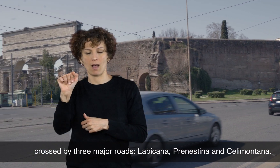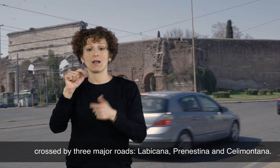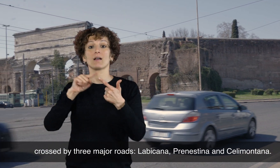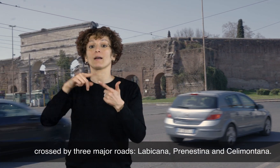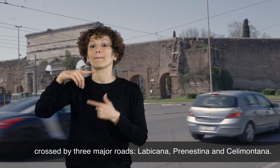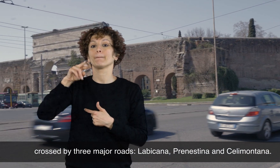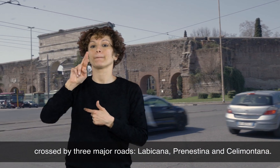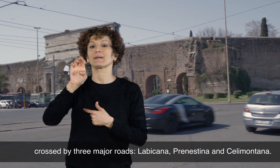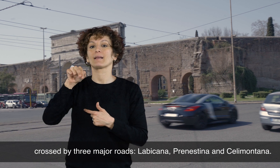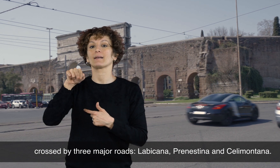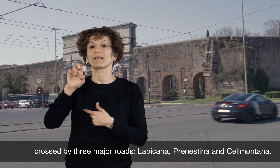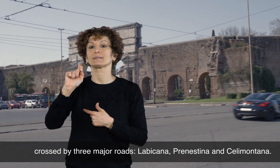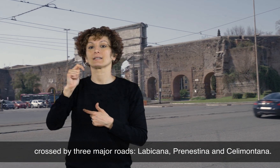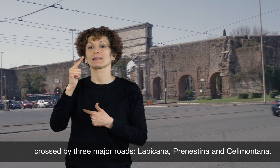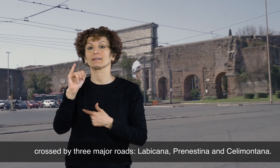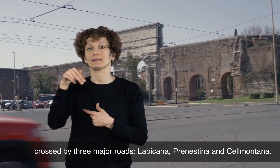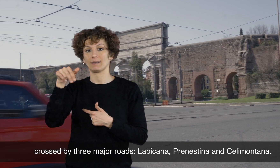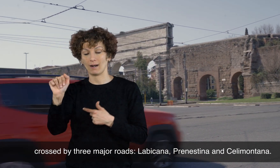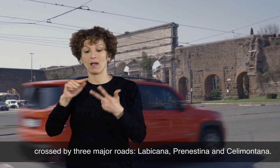and Celimontana.